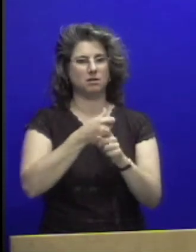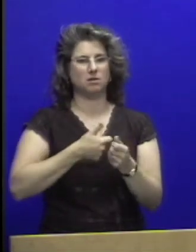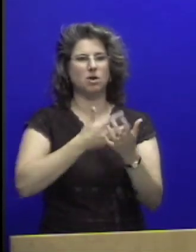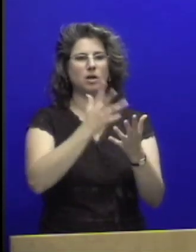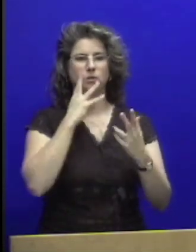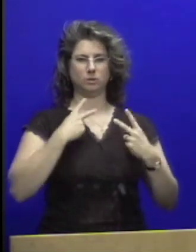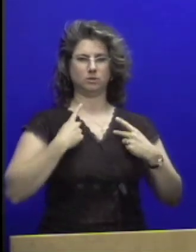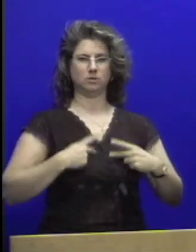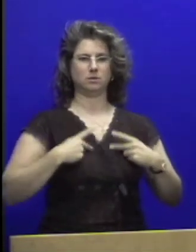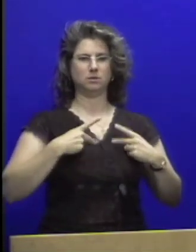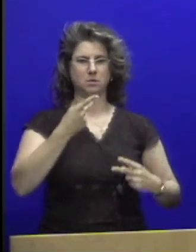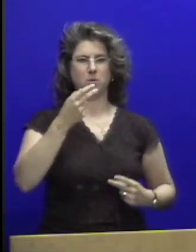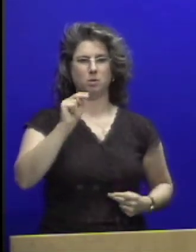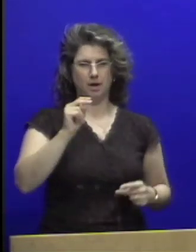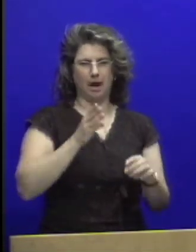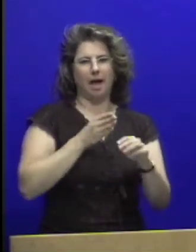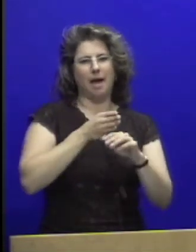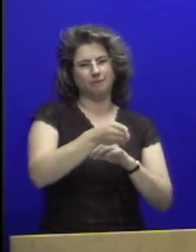operation,